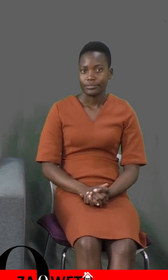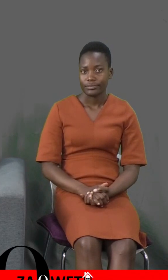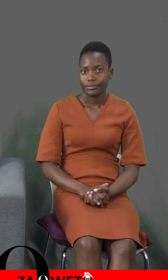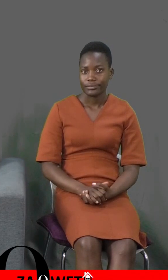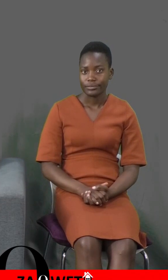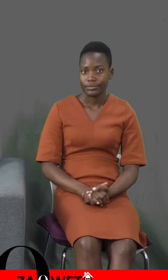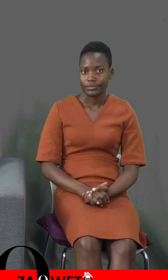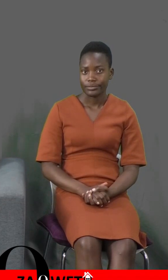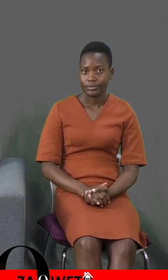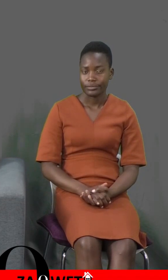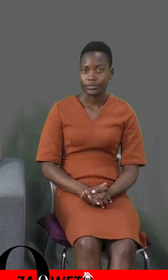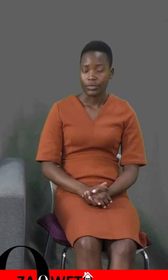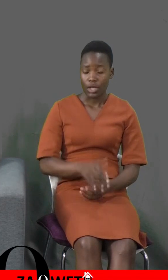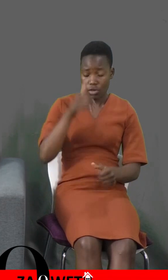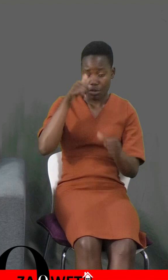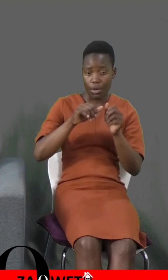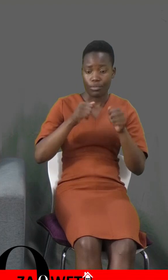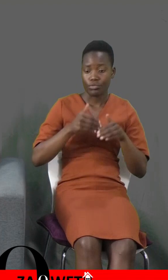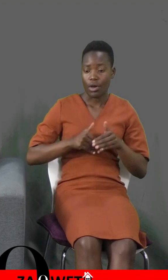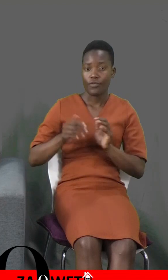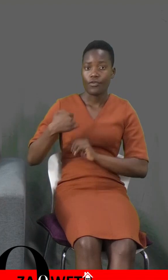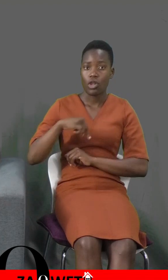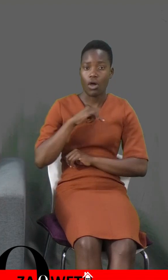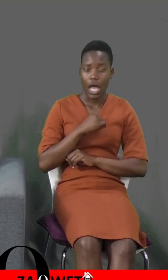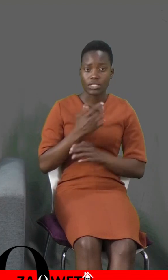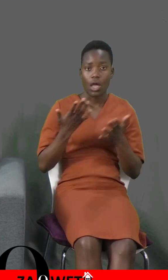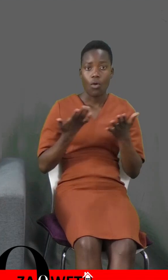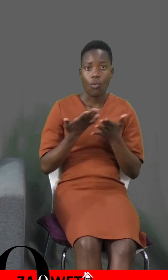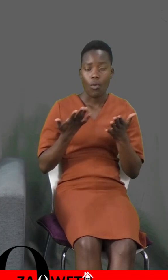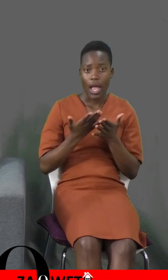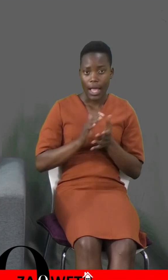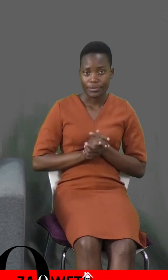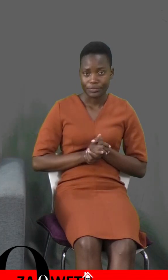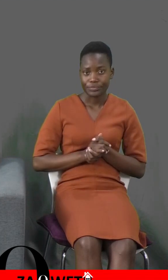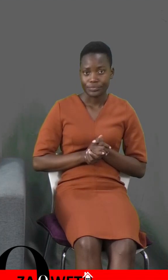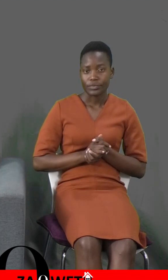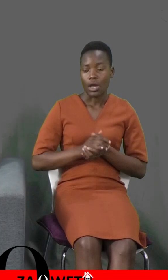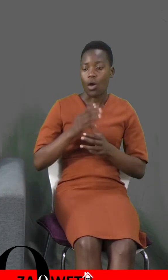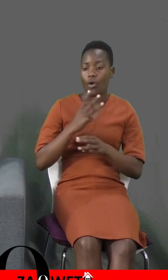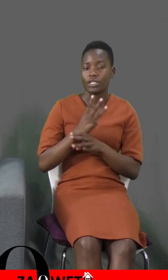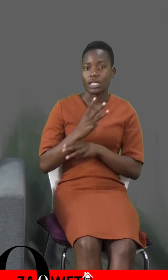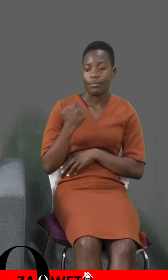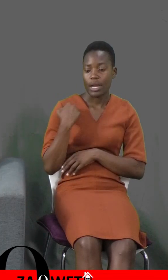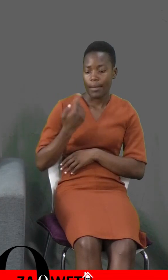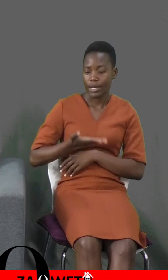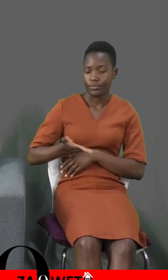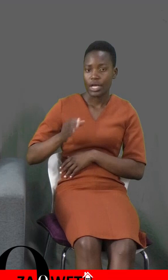inside Science TV kwenye. Remember, you can follow us through our short code WhatsApp number, which is